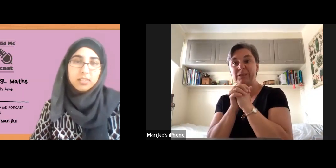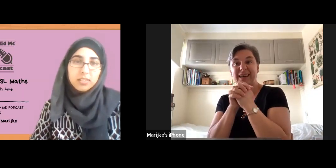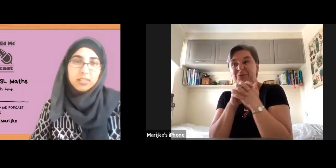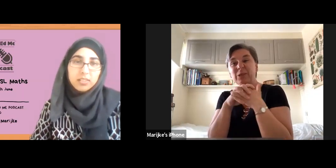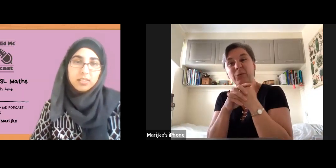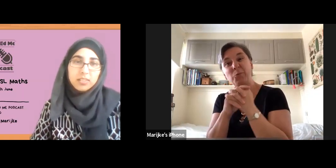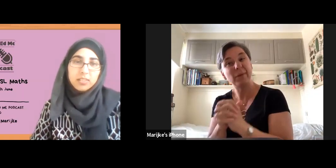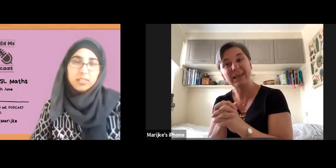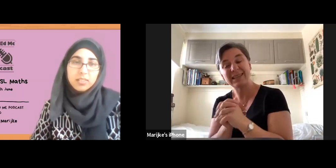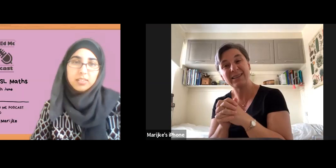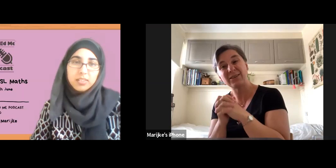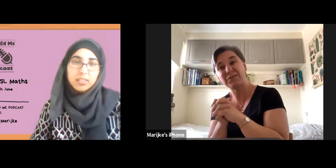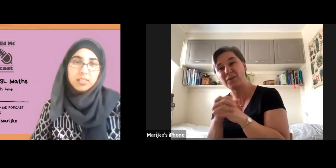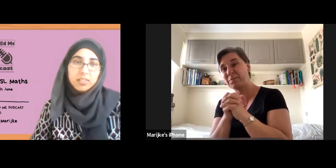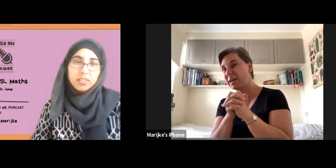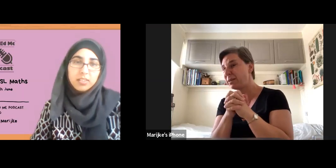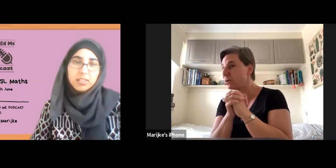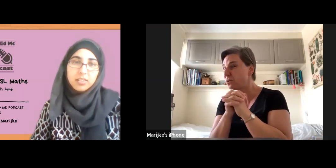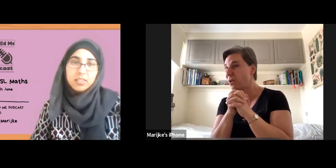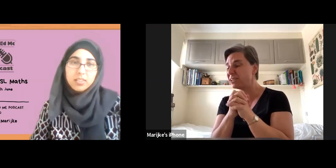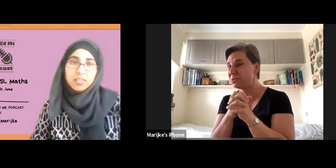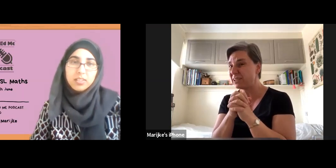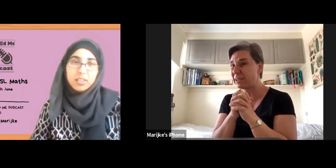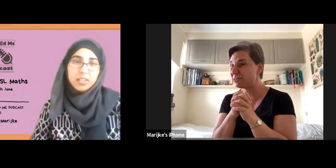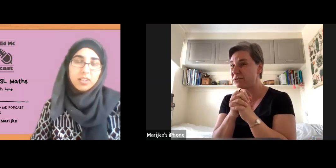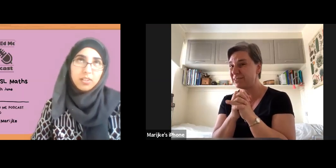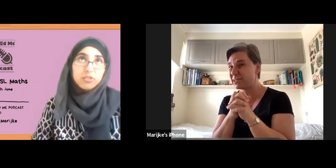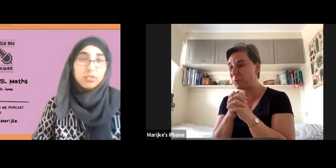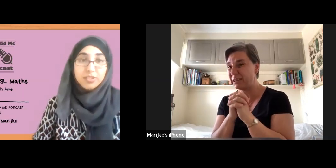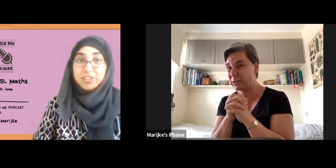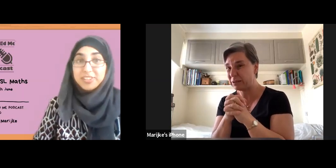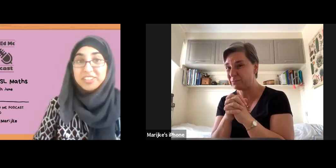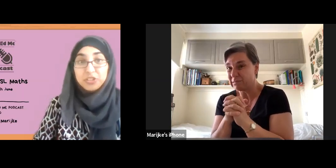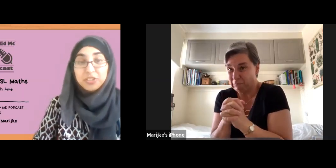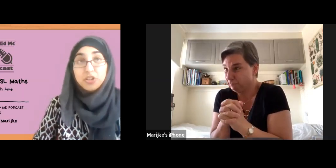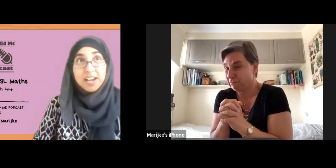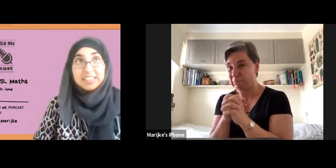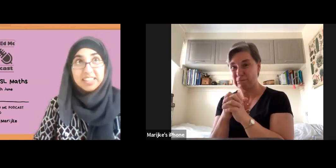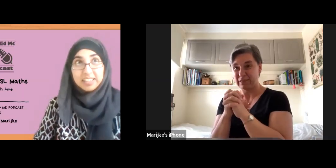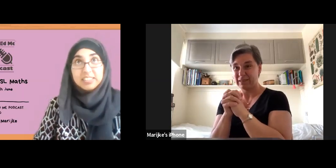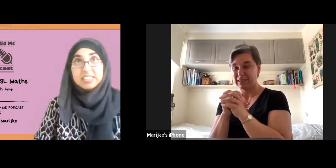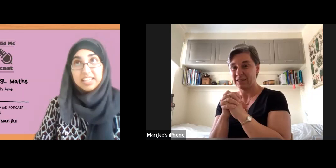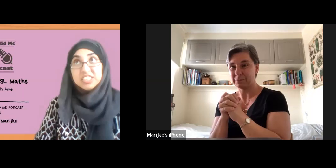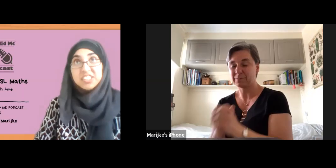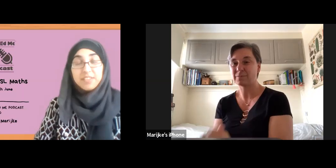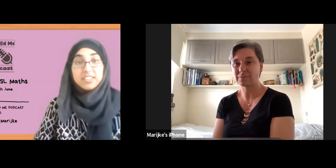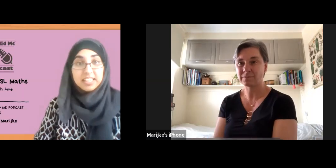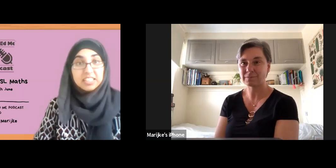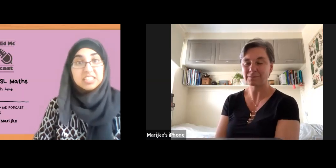that would be my extent of my black hole knowledge, really. I'm sorry to disappoint you, but you're right there that it does suck everything in because it's